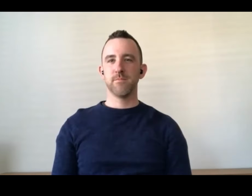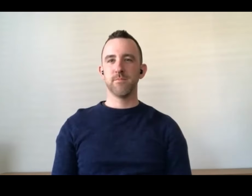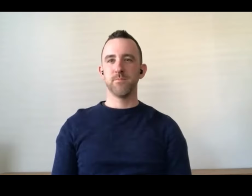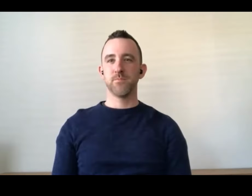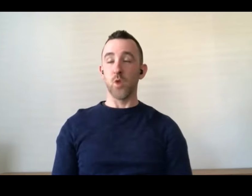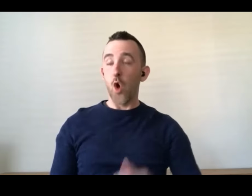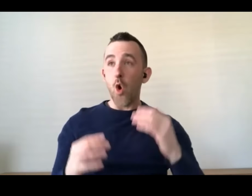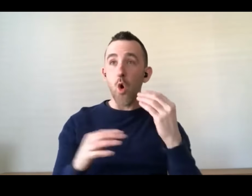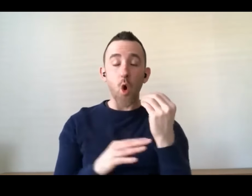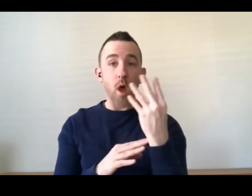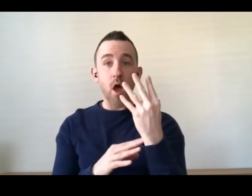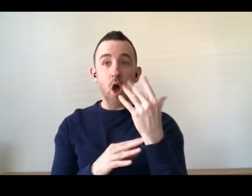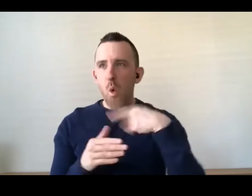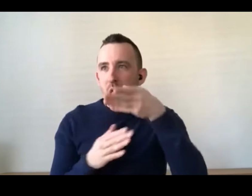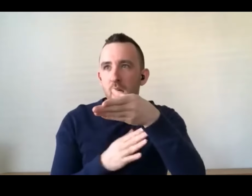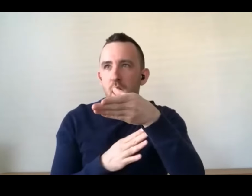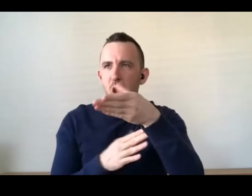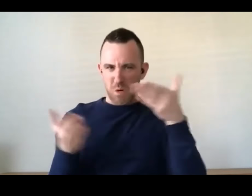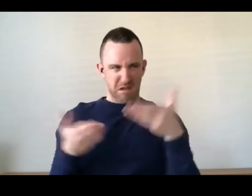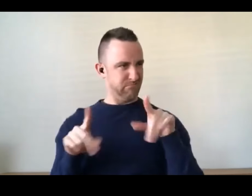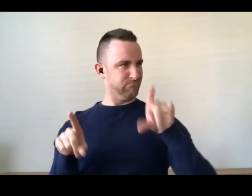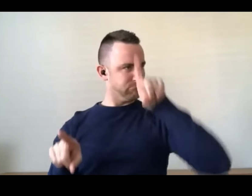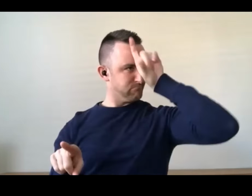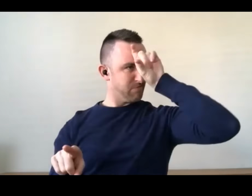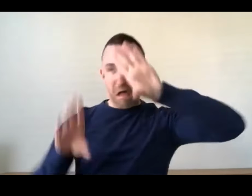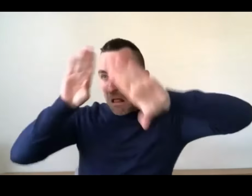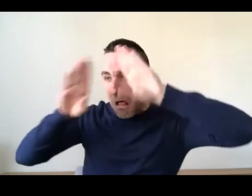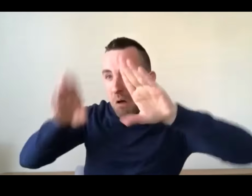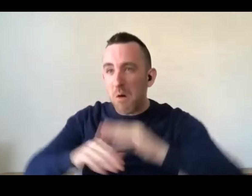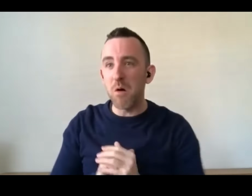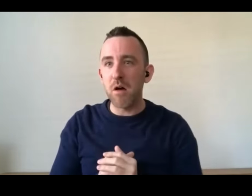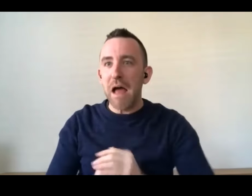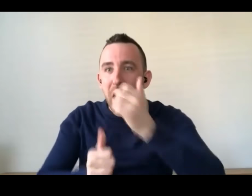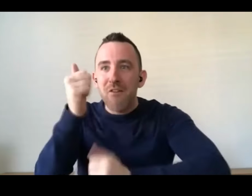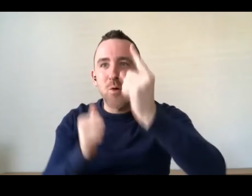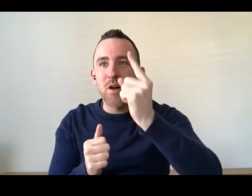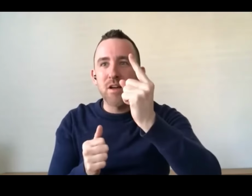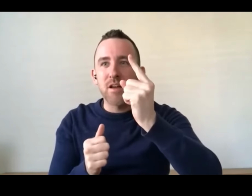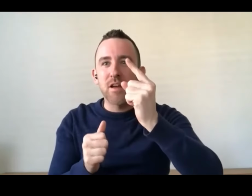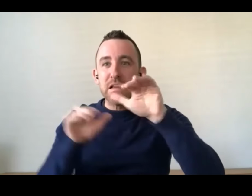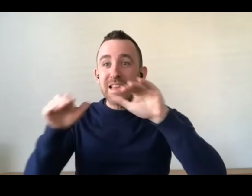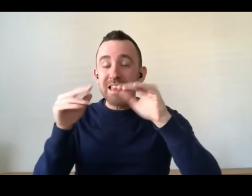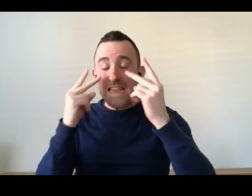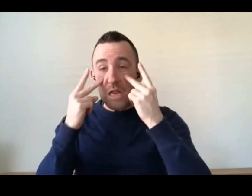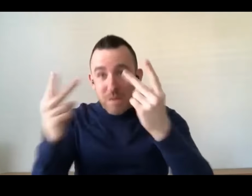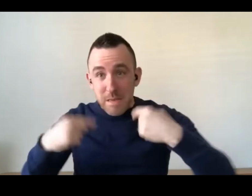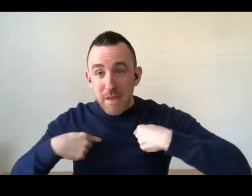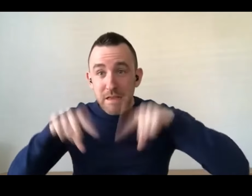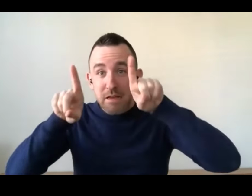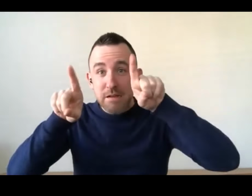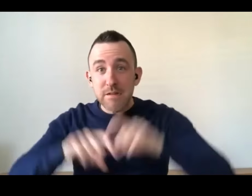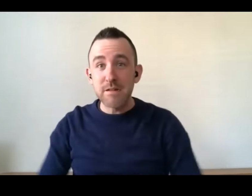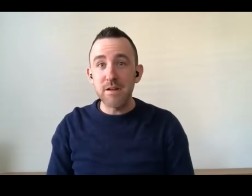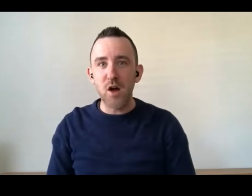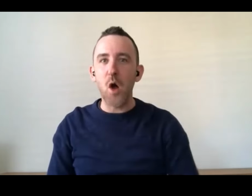Are we on? Are we there? Are we here? Hello? Everybody. Can you see me?